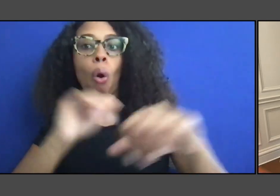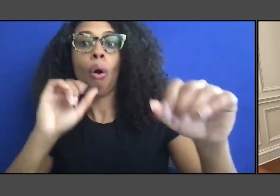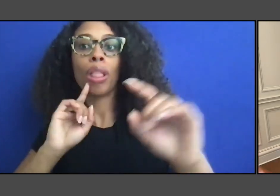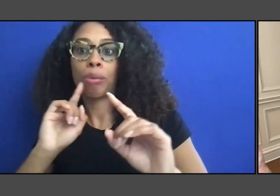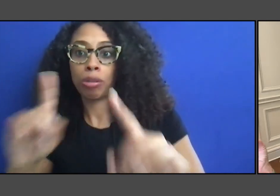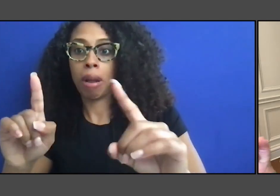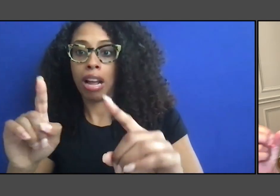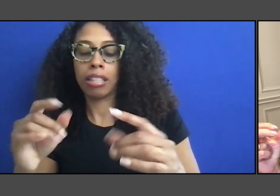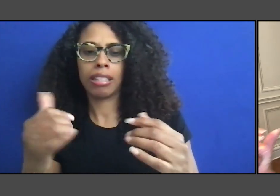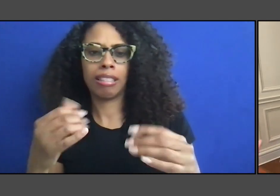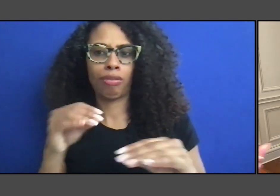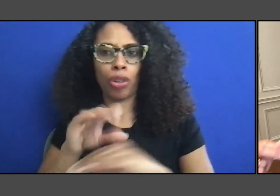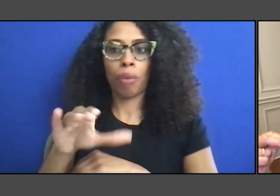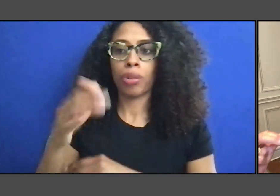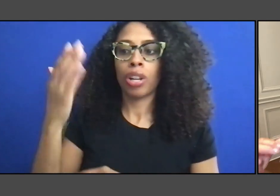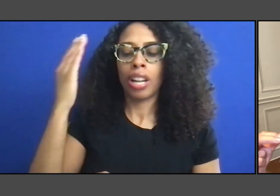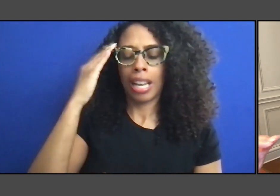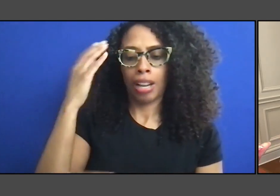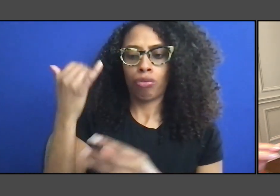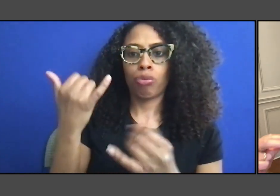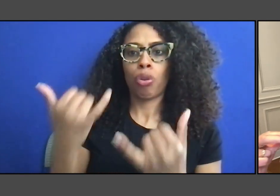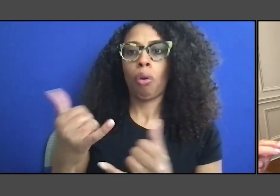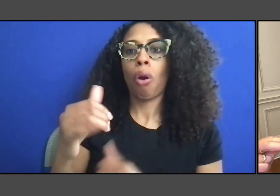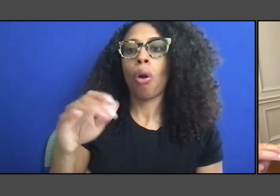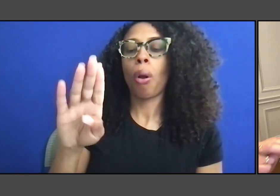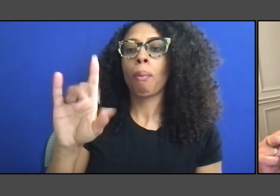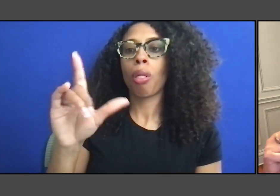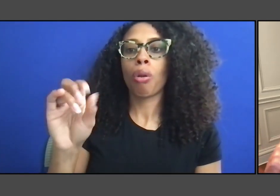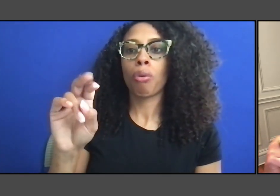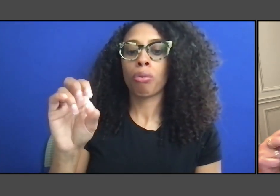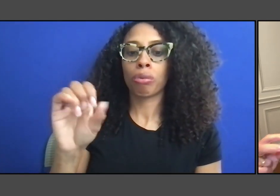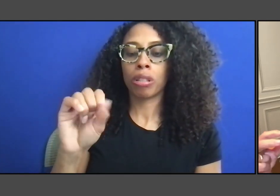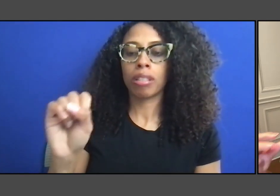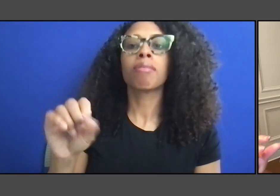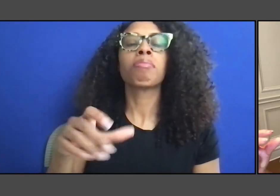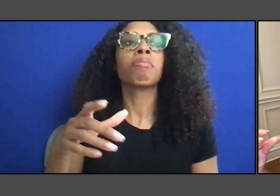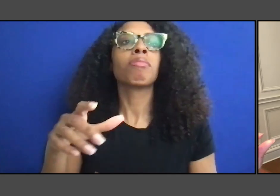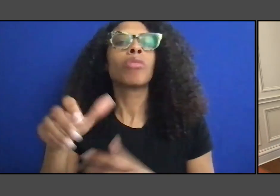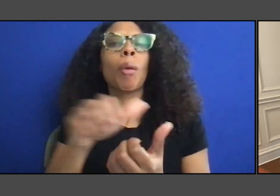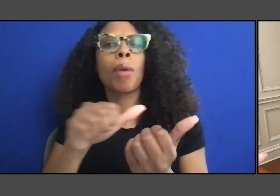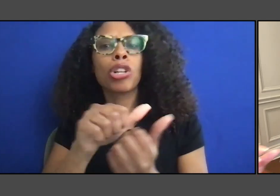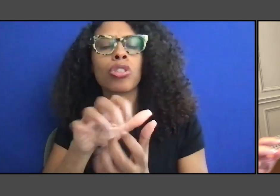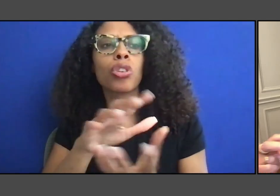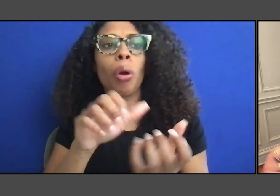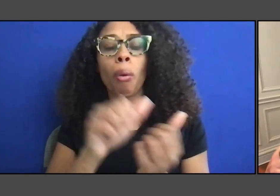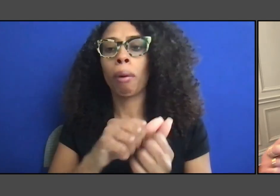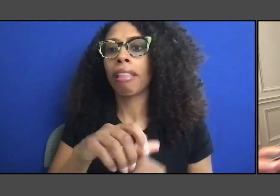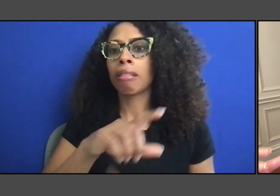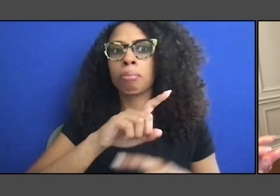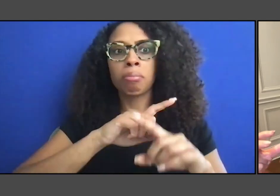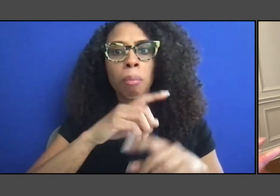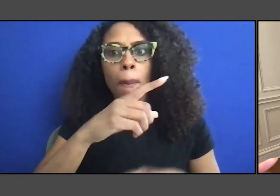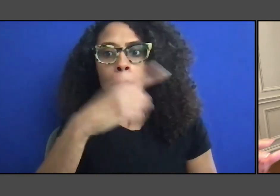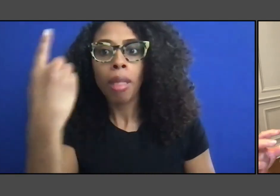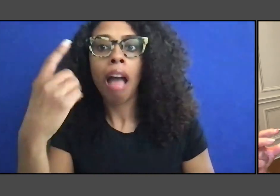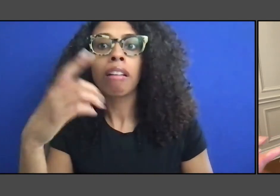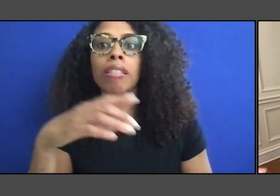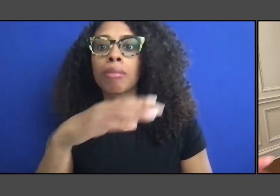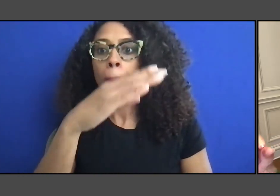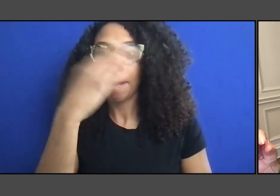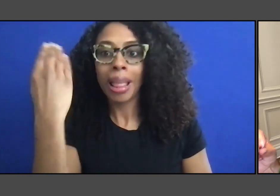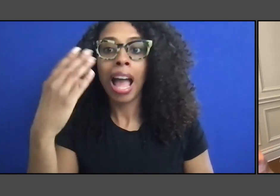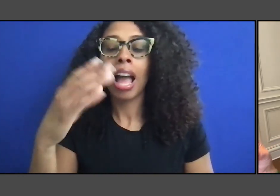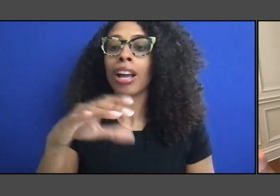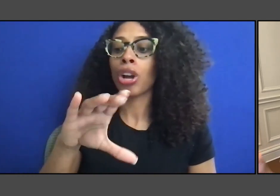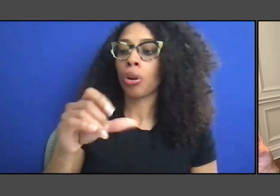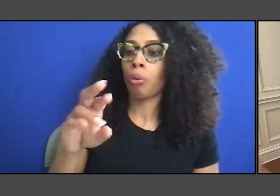blues origins, mixed with ragtime and other developments of French-speaking Black Creole music in New Orleans, later fusing with cultures and